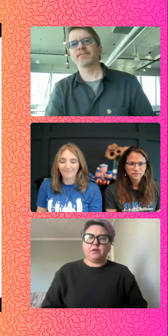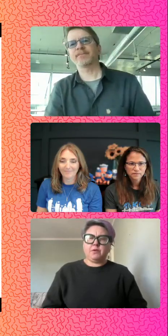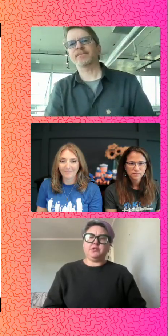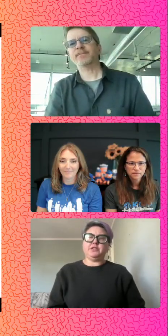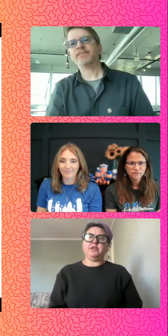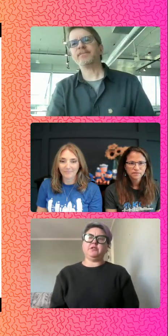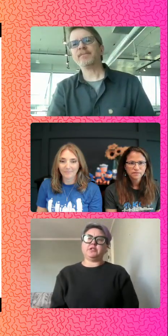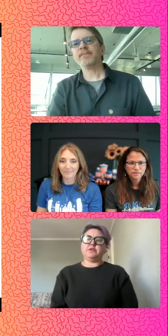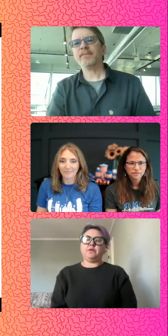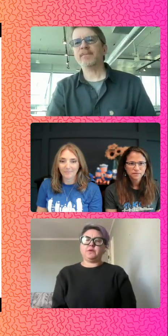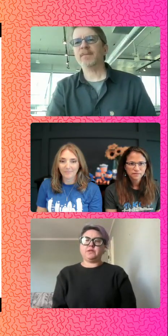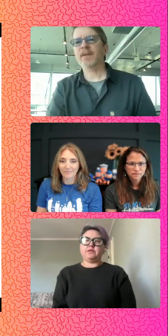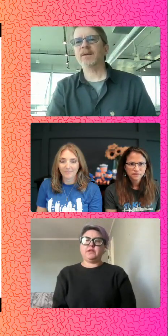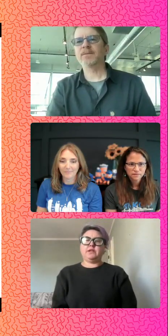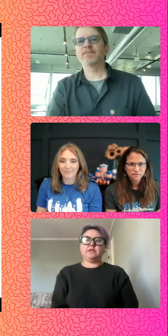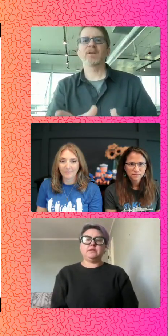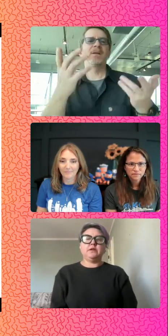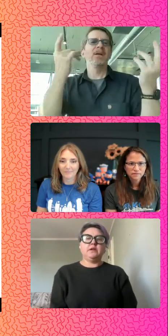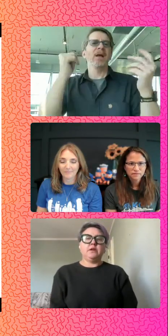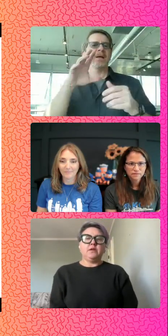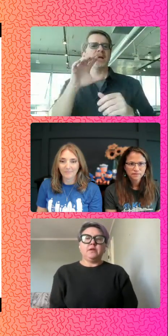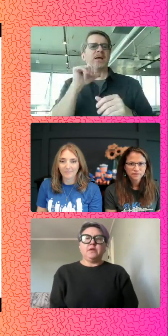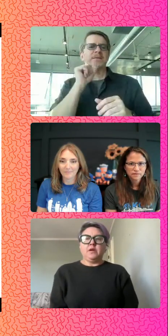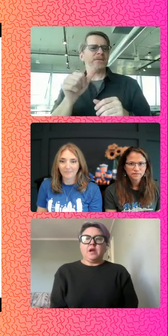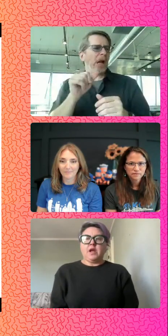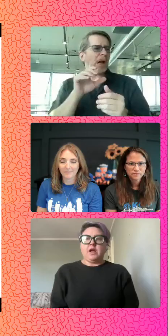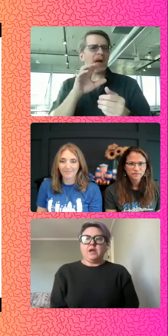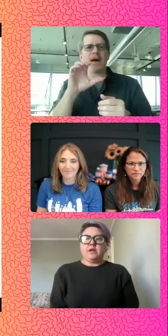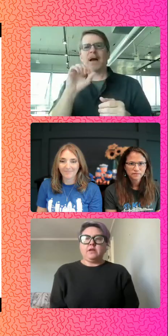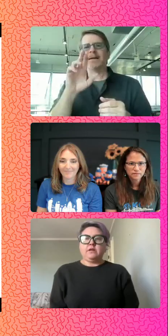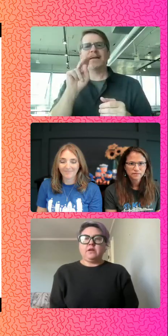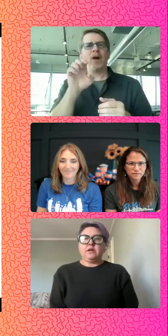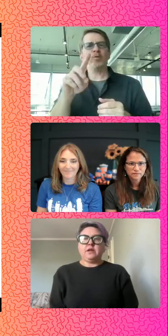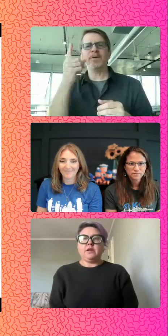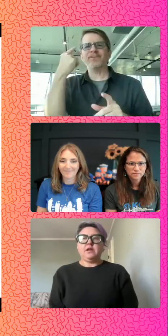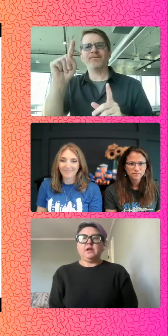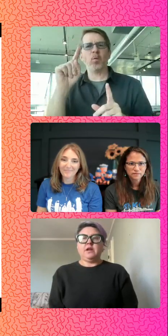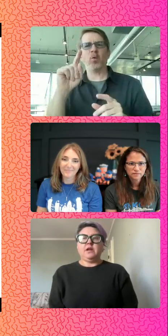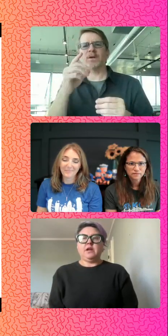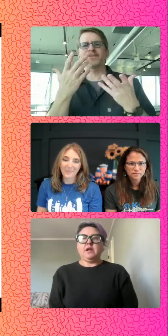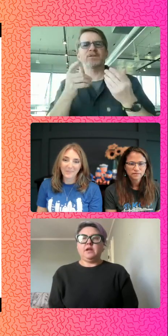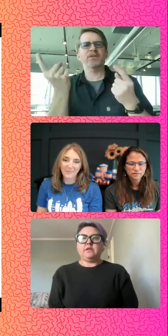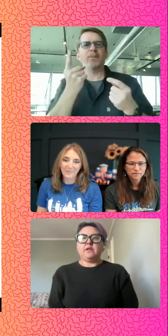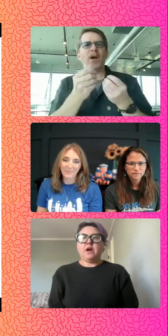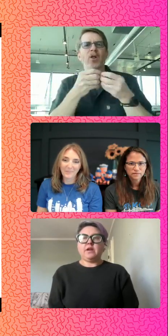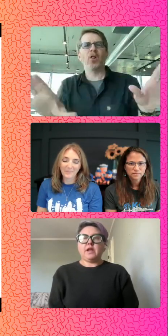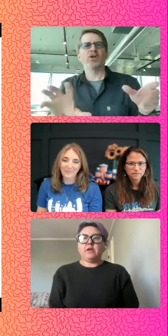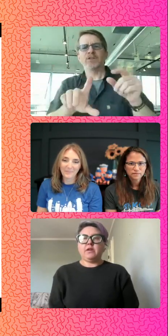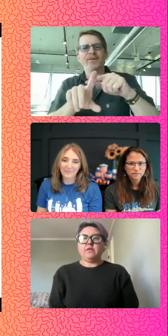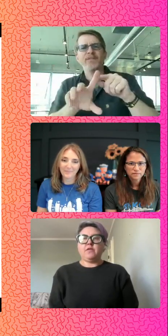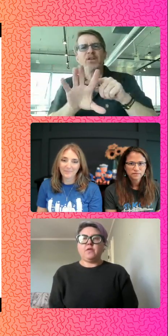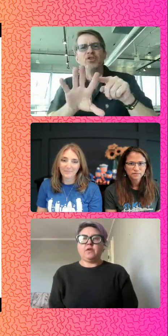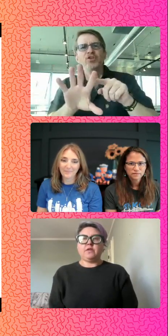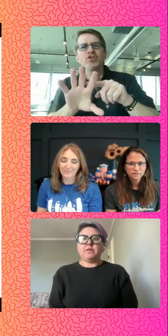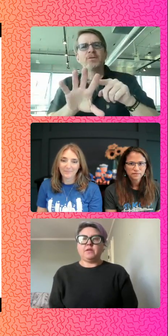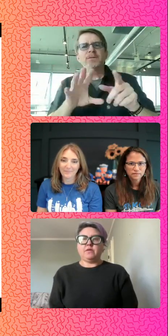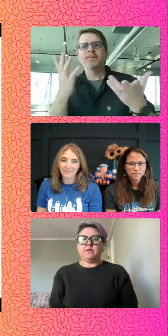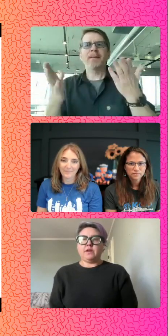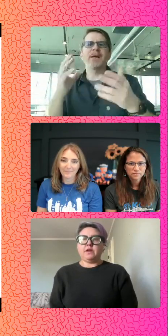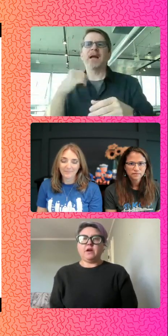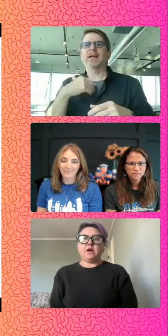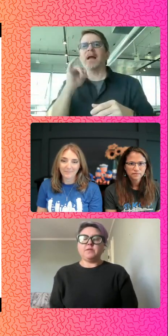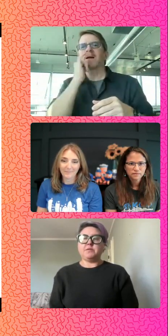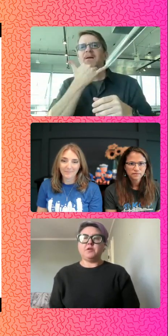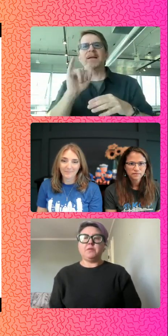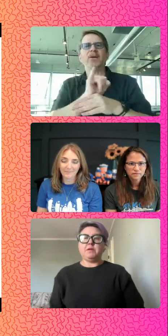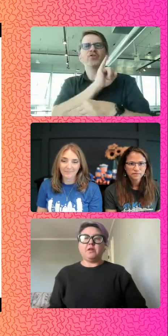taking different approaches here just to focus on the hand. And it's not accounting for something that was